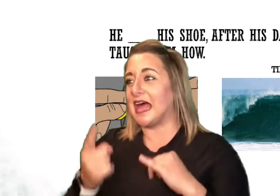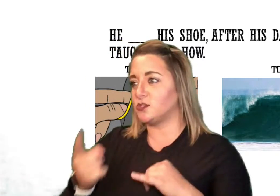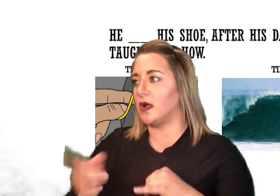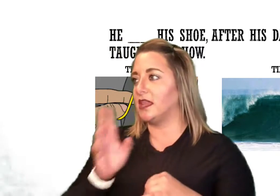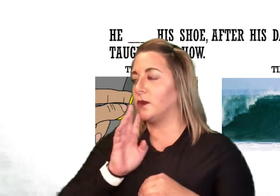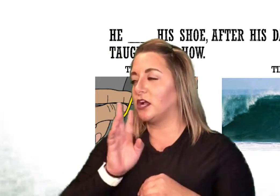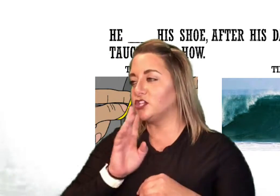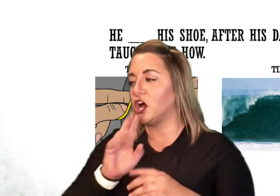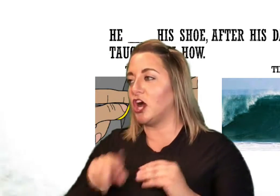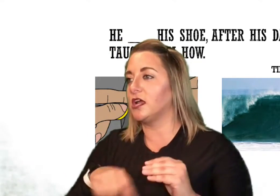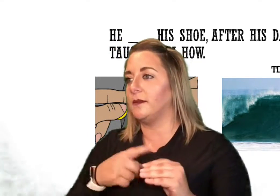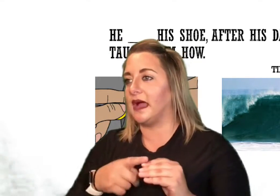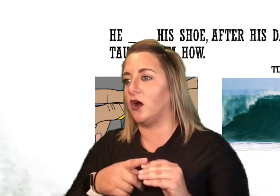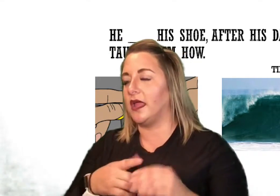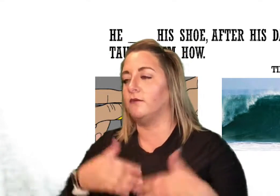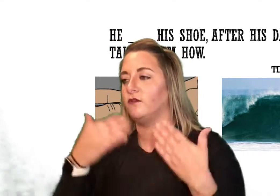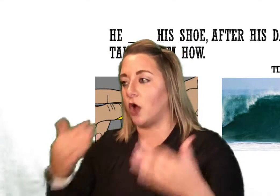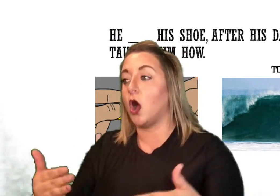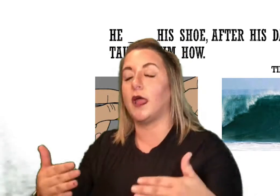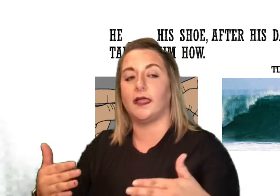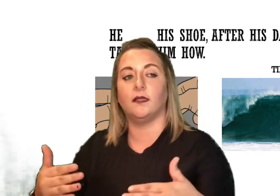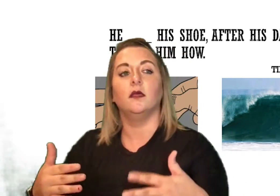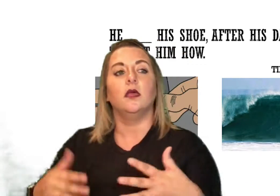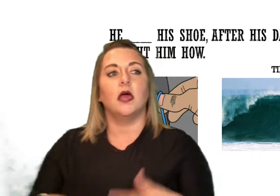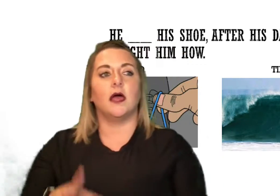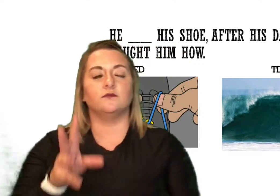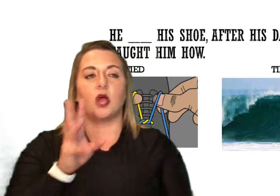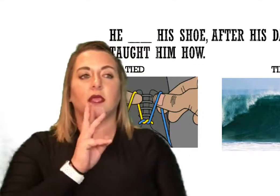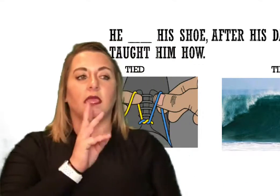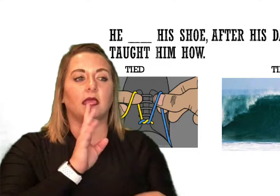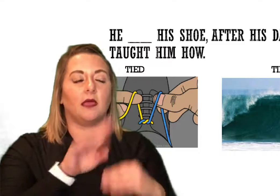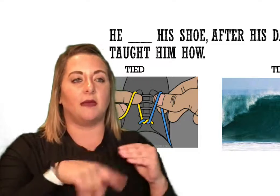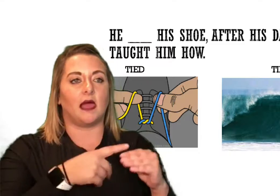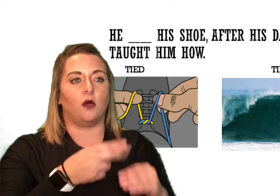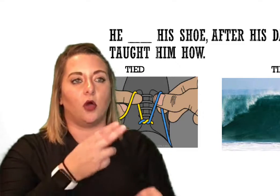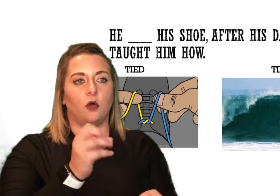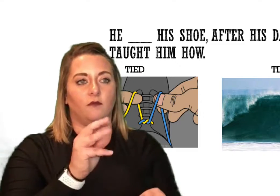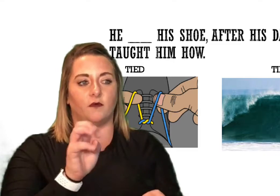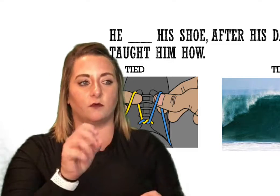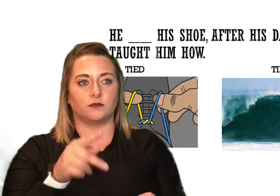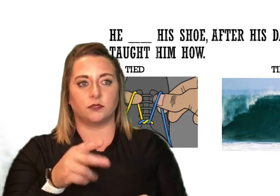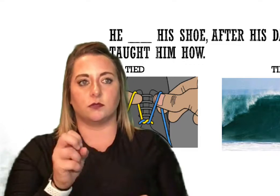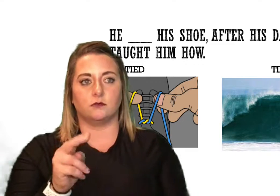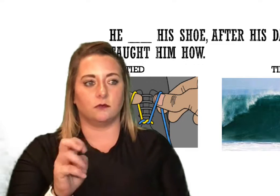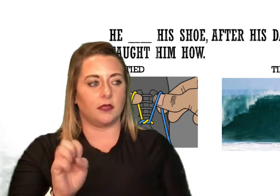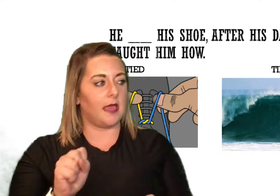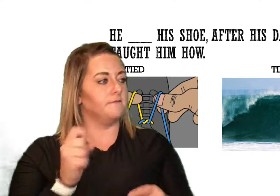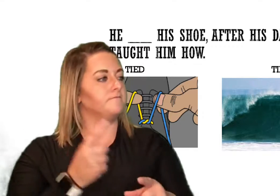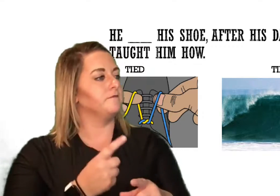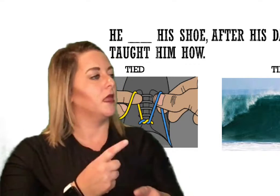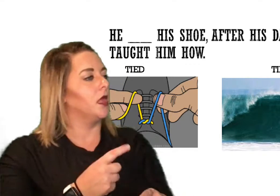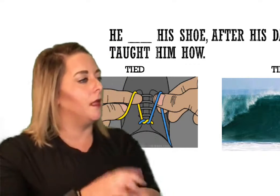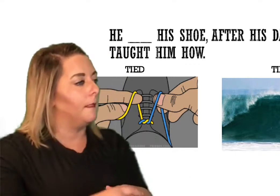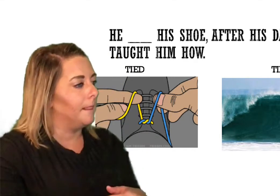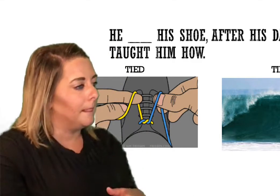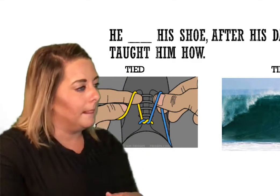This is the last one, and then we're going to talk about and move on talking about homophones.